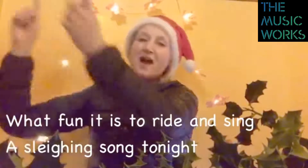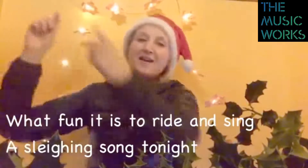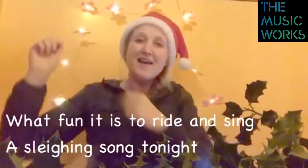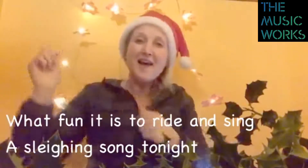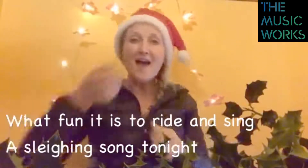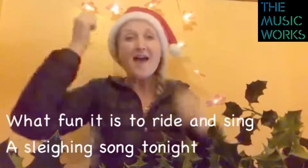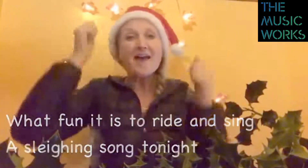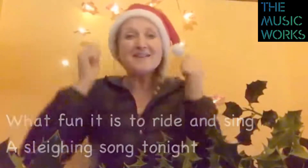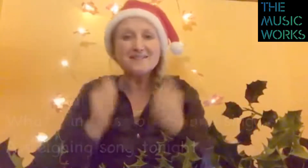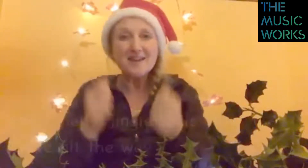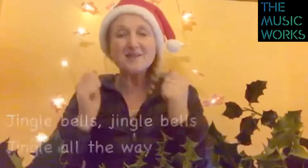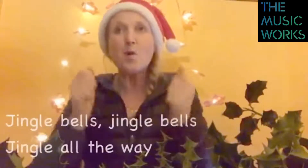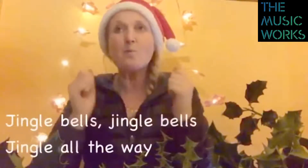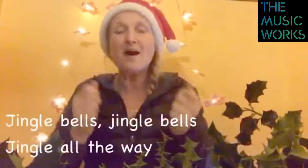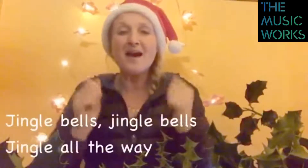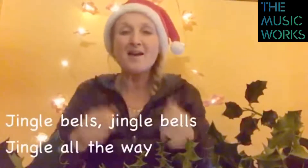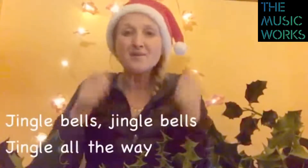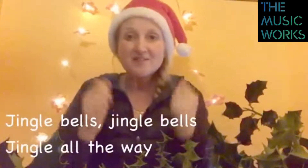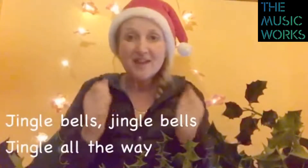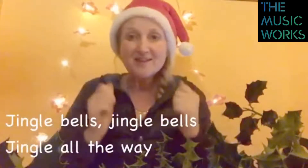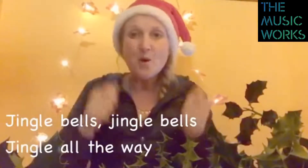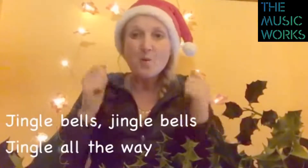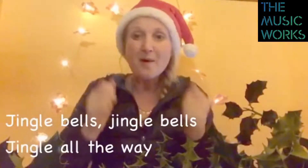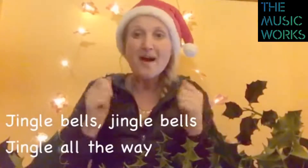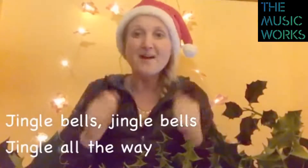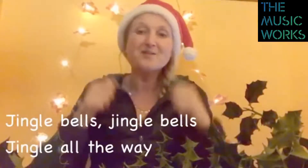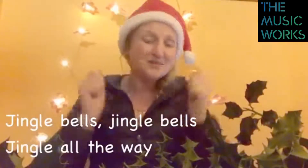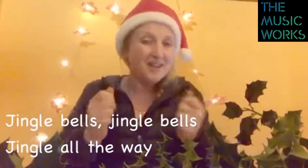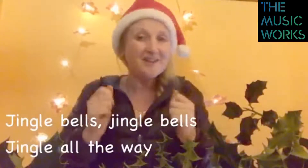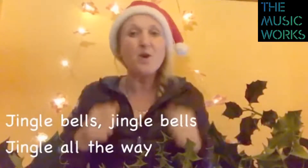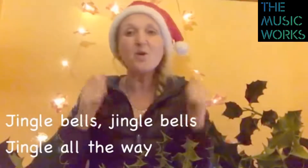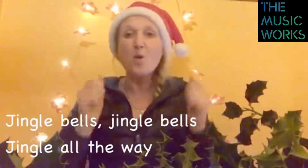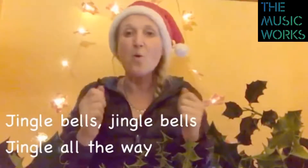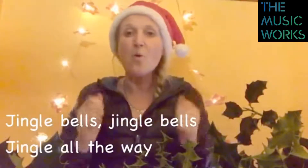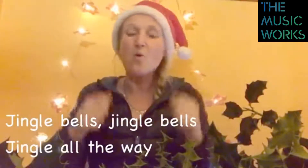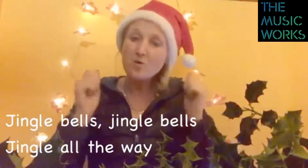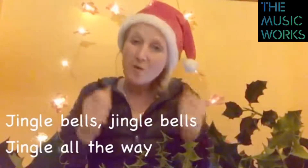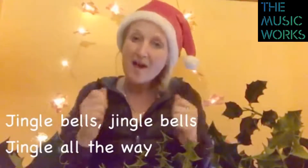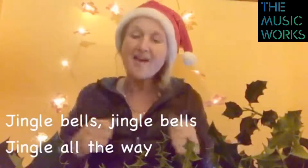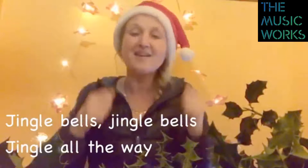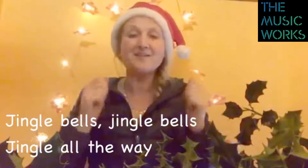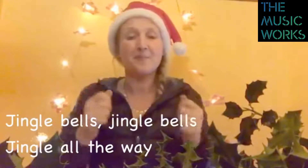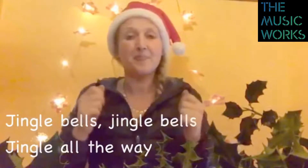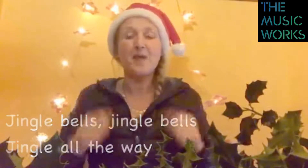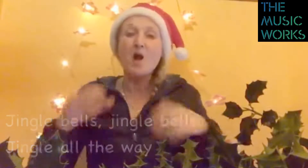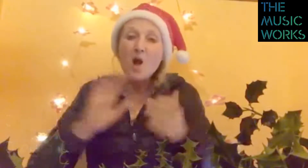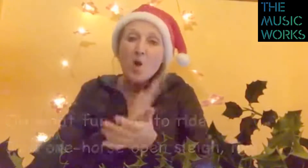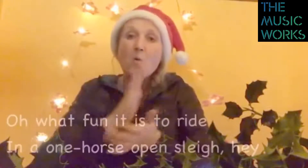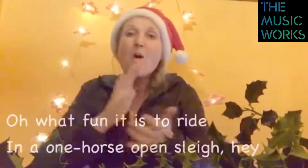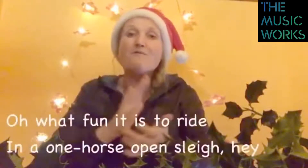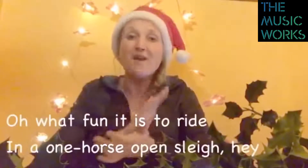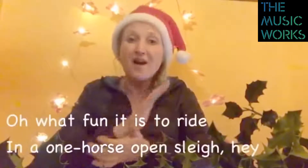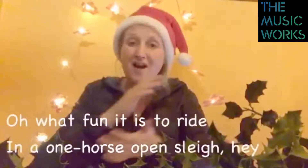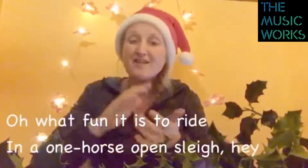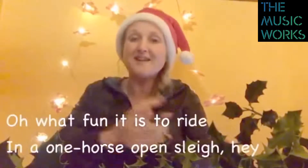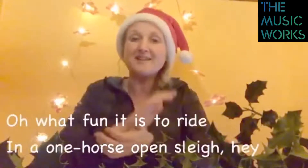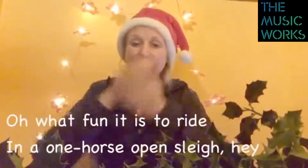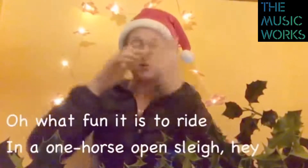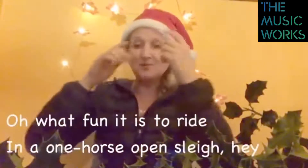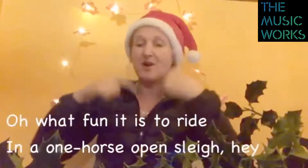tonight. Hey, jingle bells, jingle bells, jingle all the way. Oh, what fun it is to